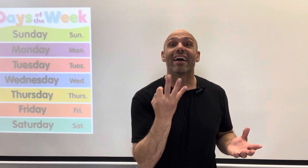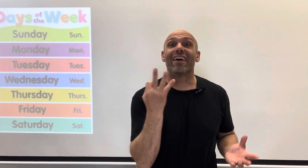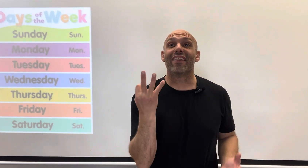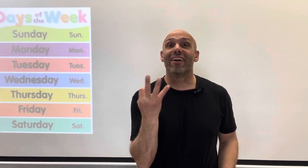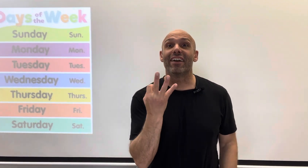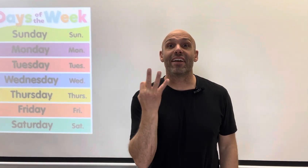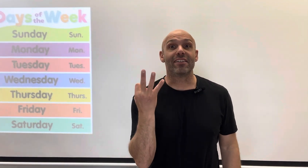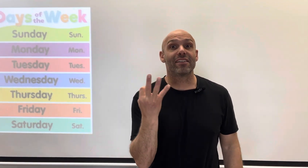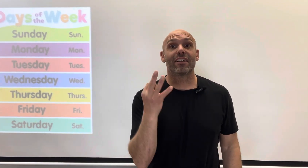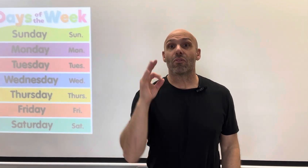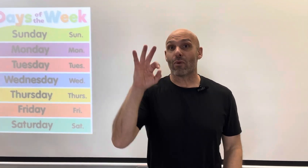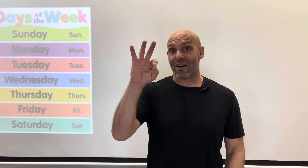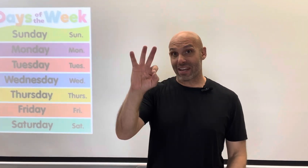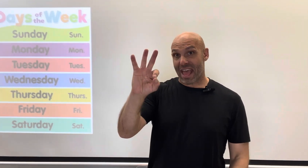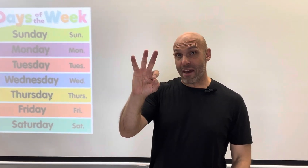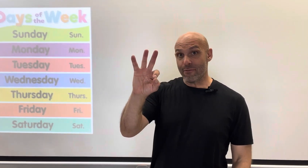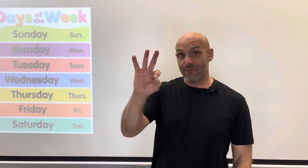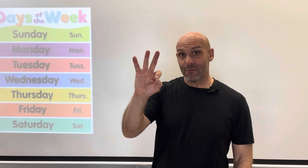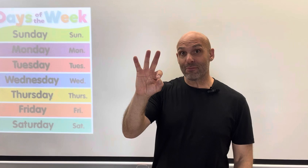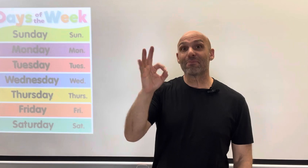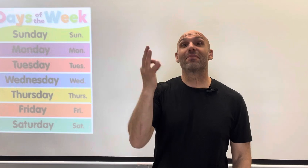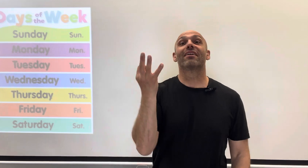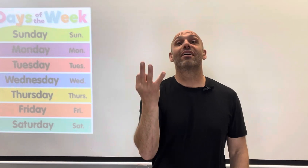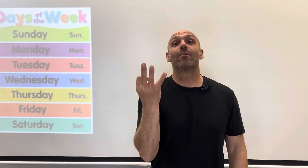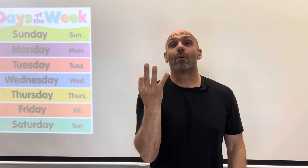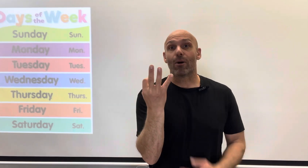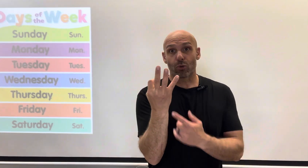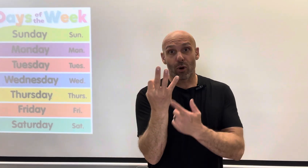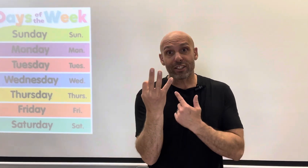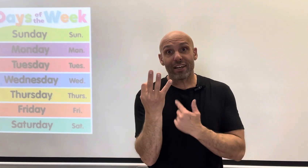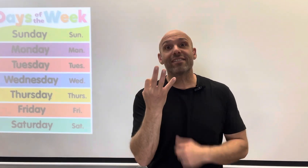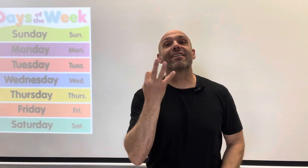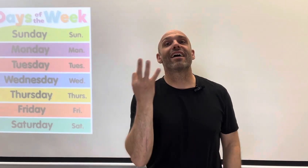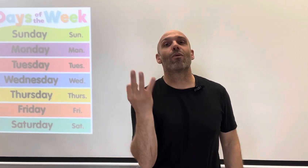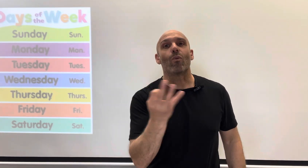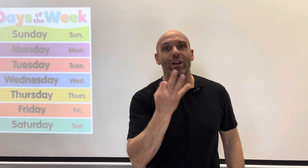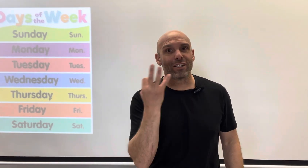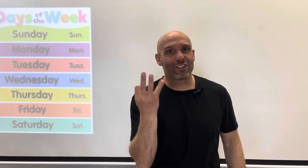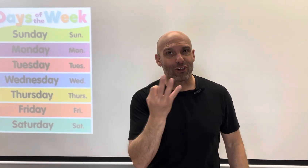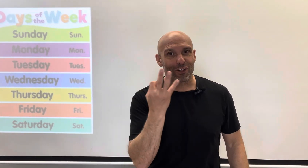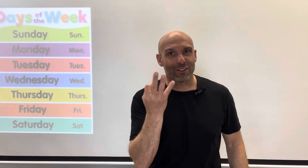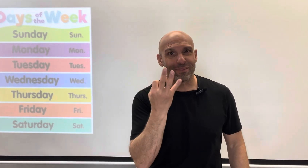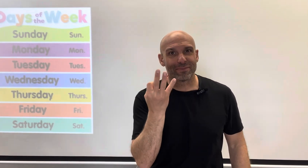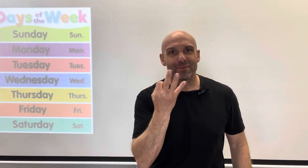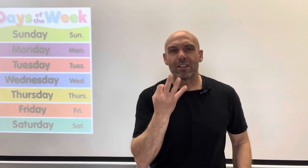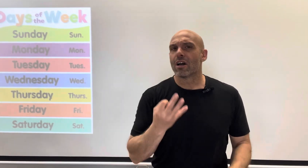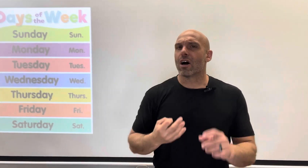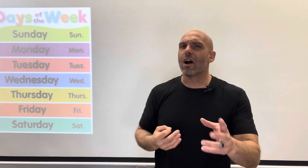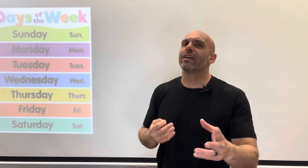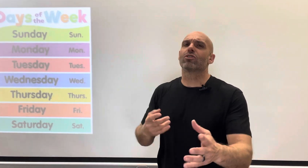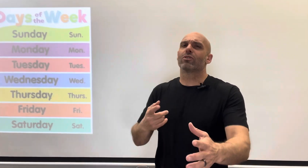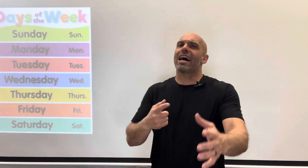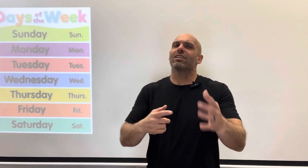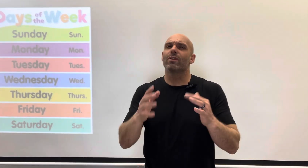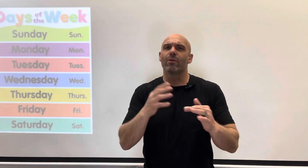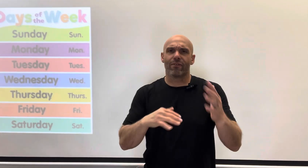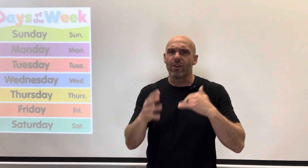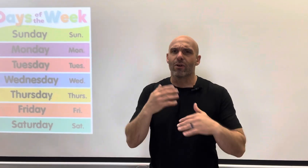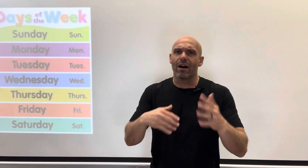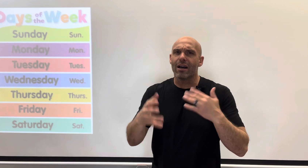And there it is. We have an F, palm towards us, wiggle in a circle. All right, so as we review, as we